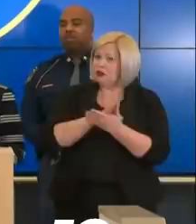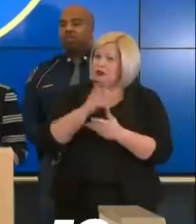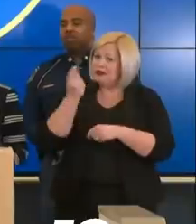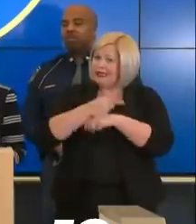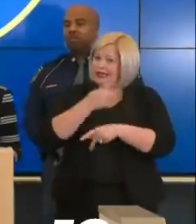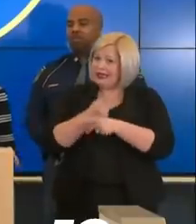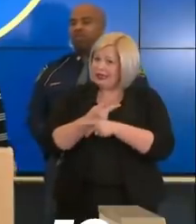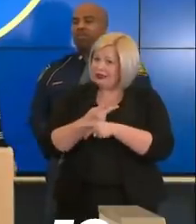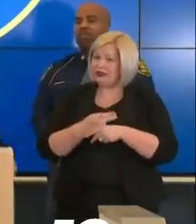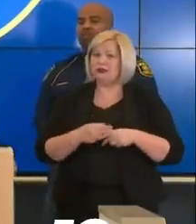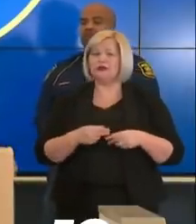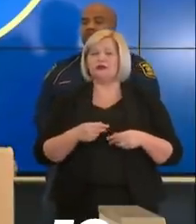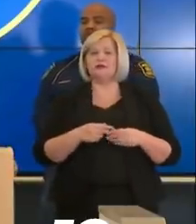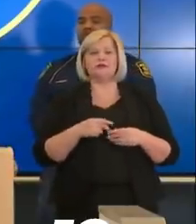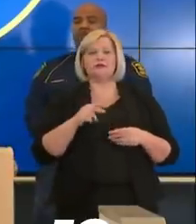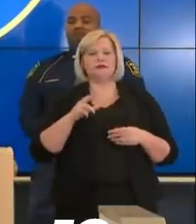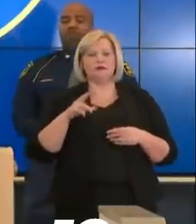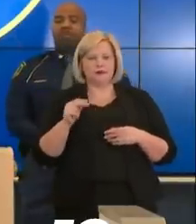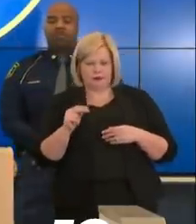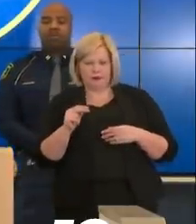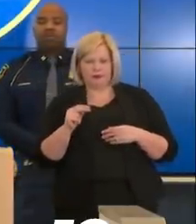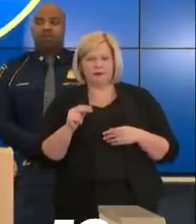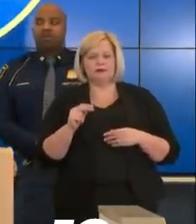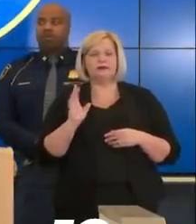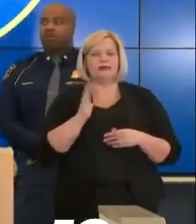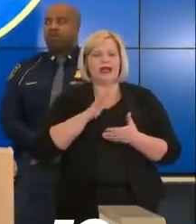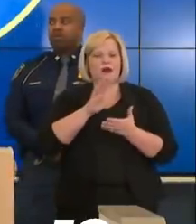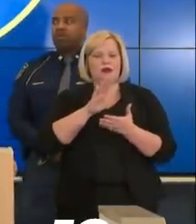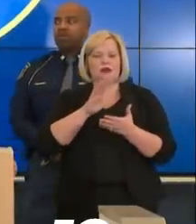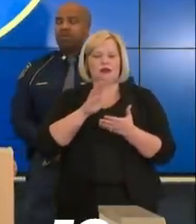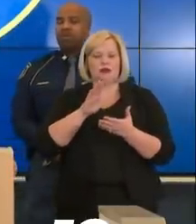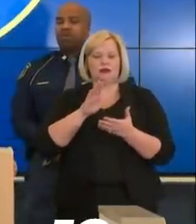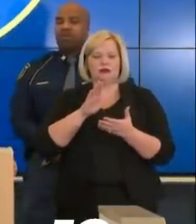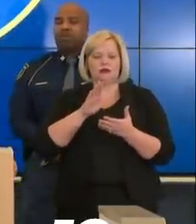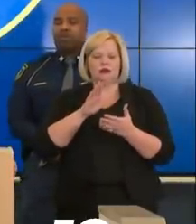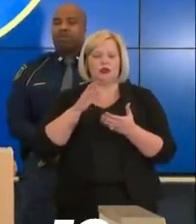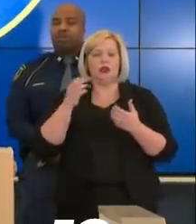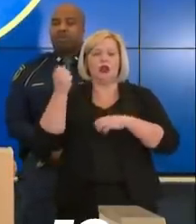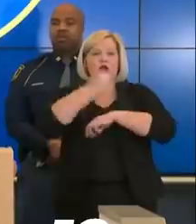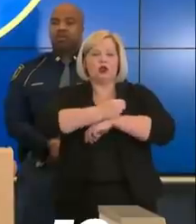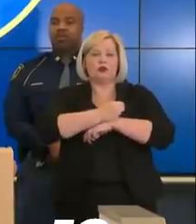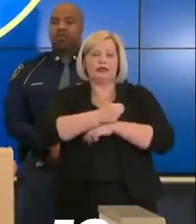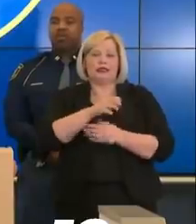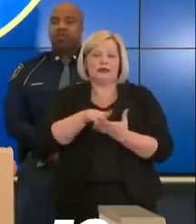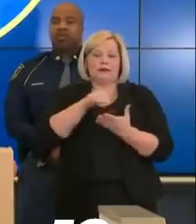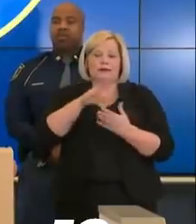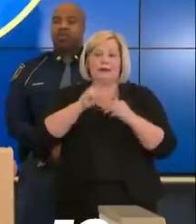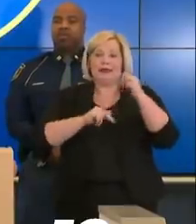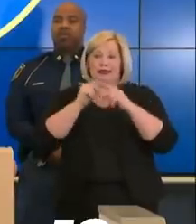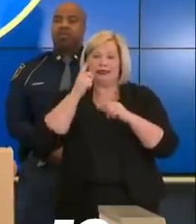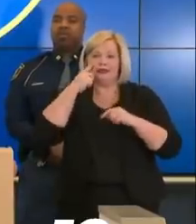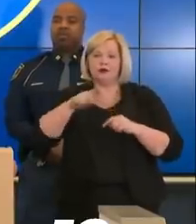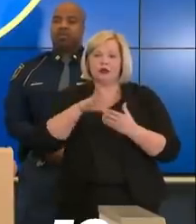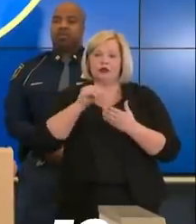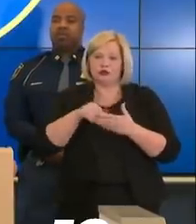So no, the closure is with regard to closing buildings to students.